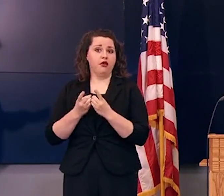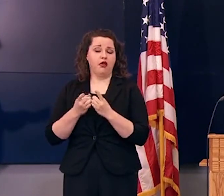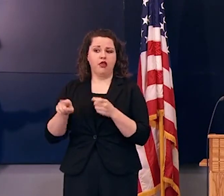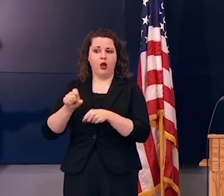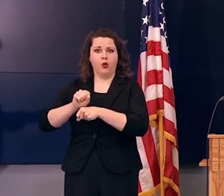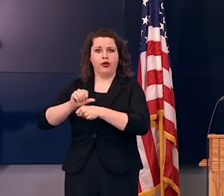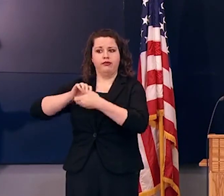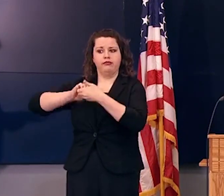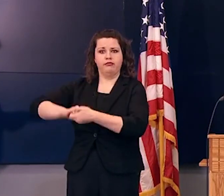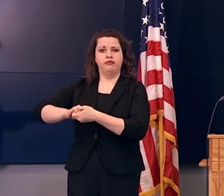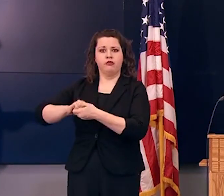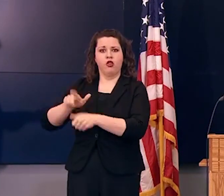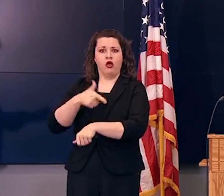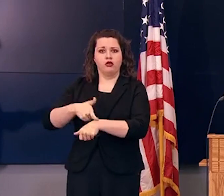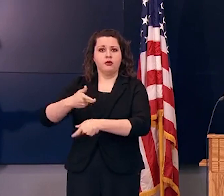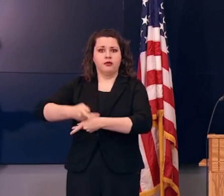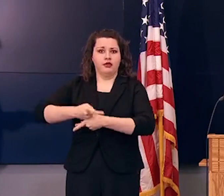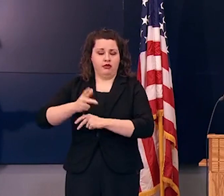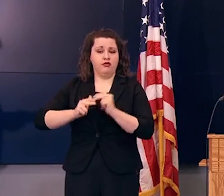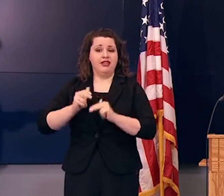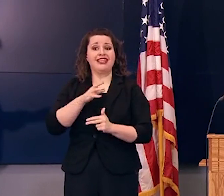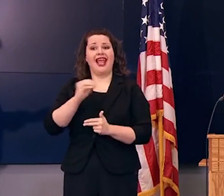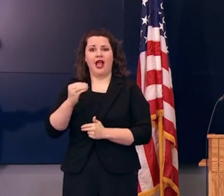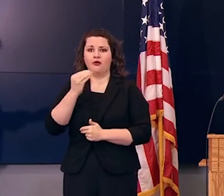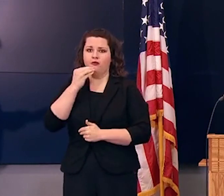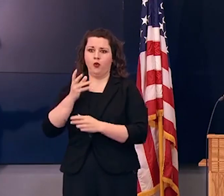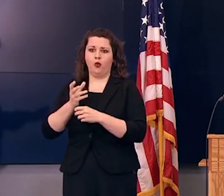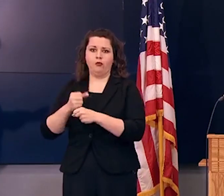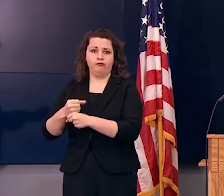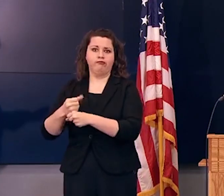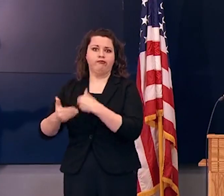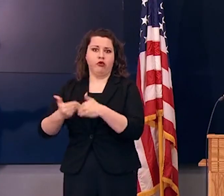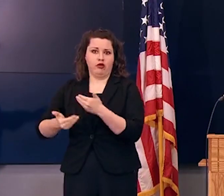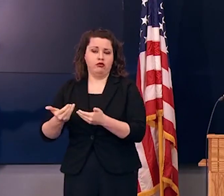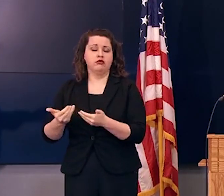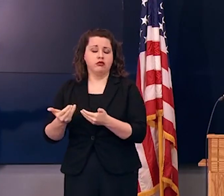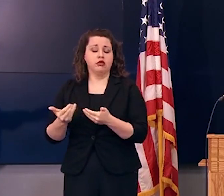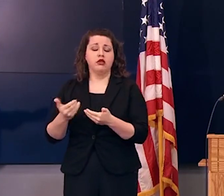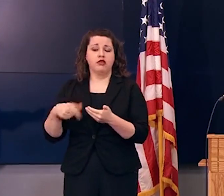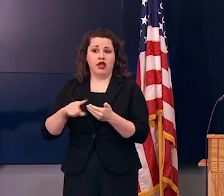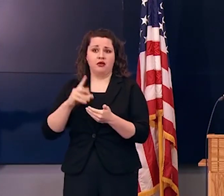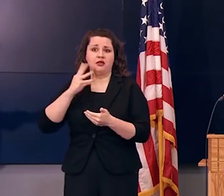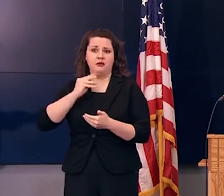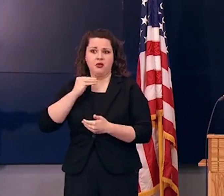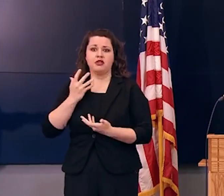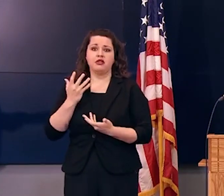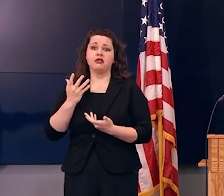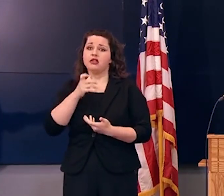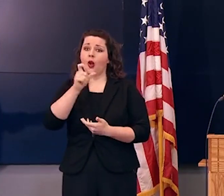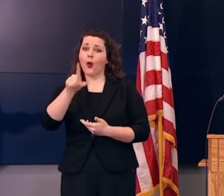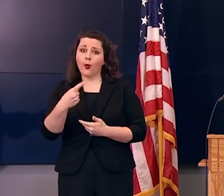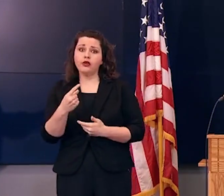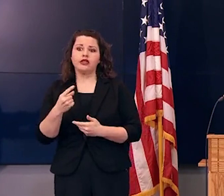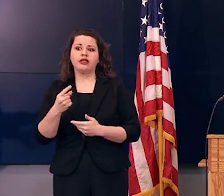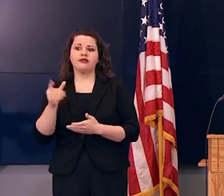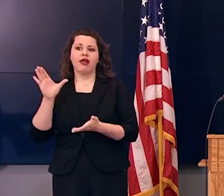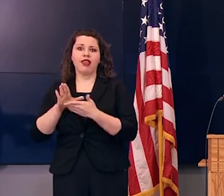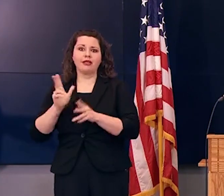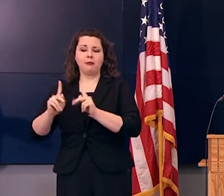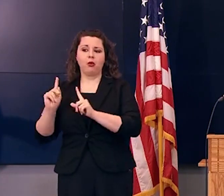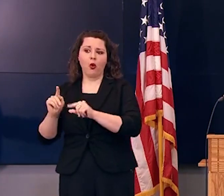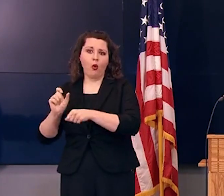working closely with our long-term care facilities and our food processors that are experiencing not only a decrease in attendance or